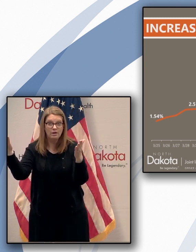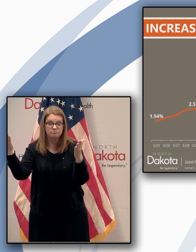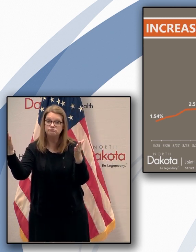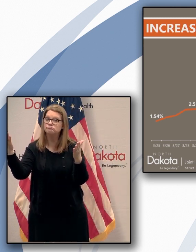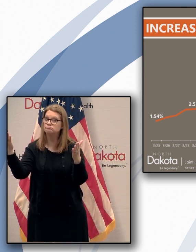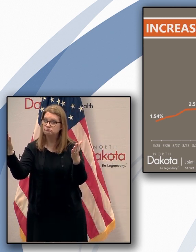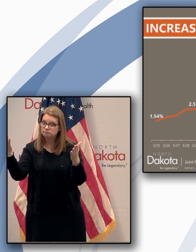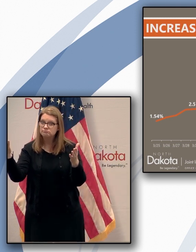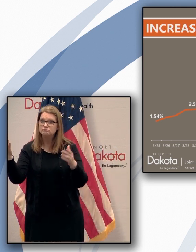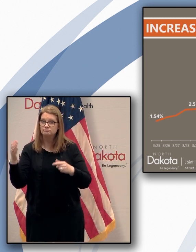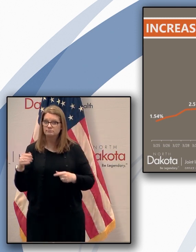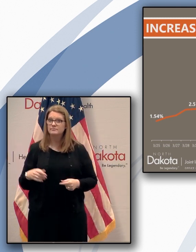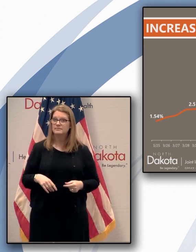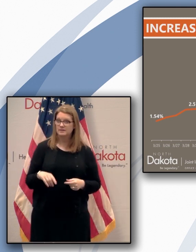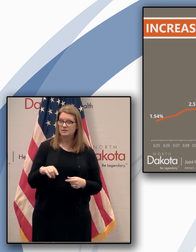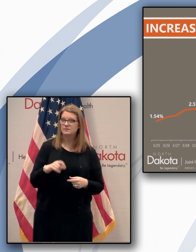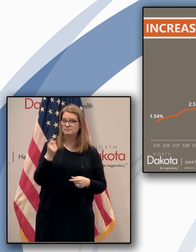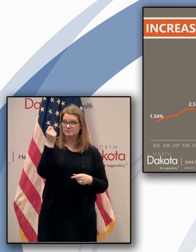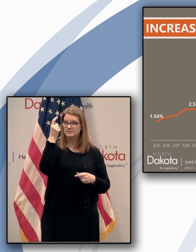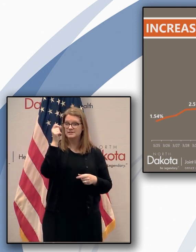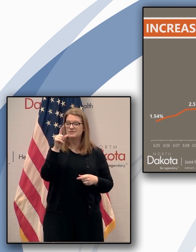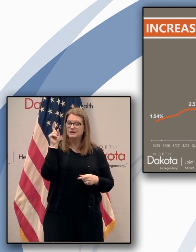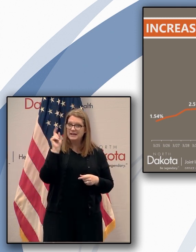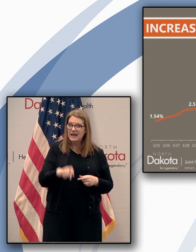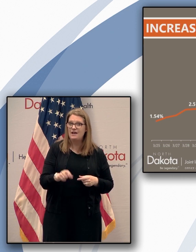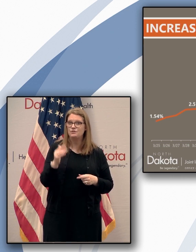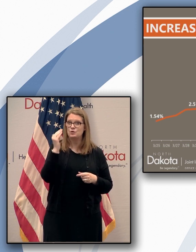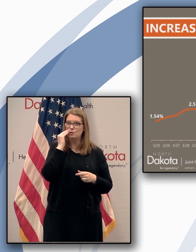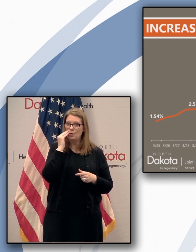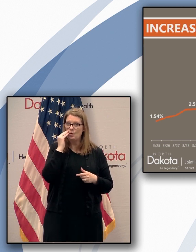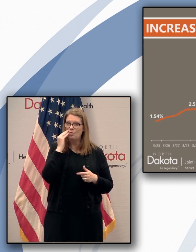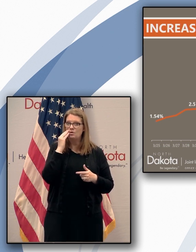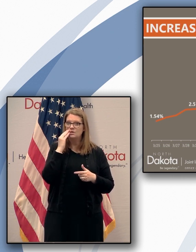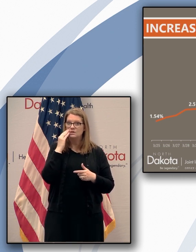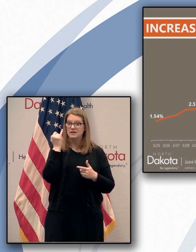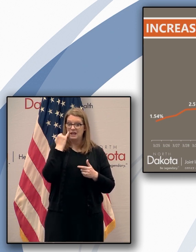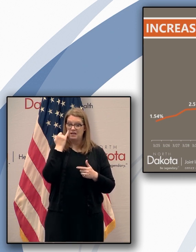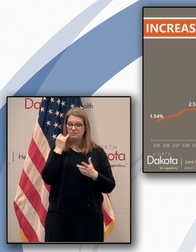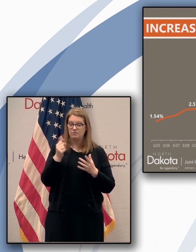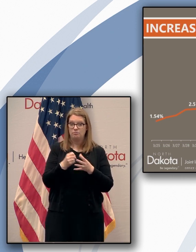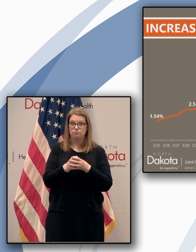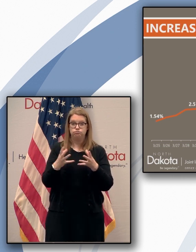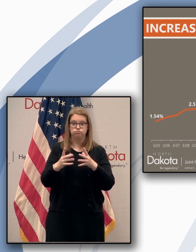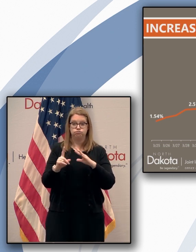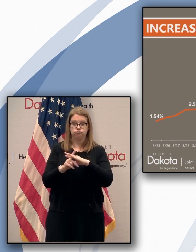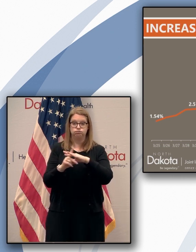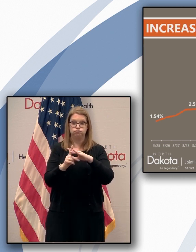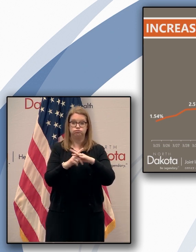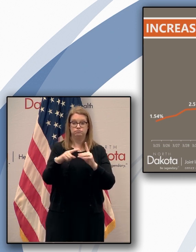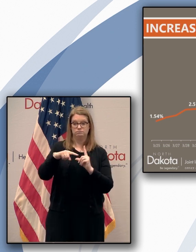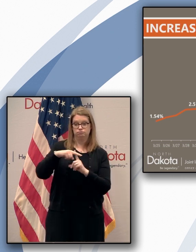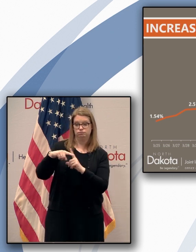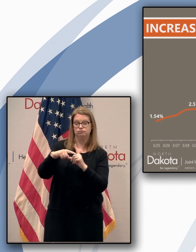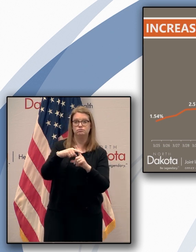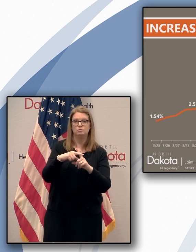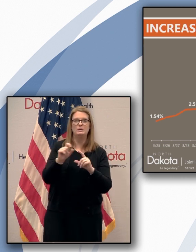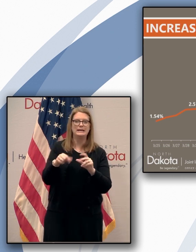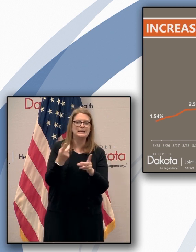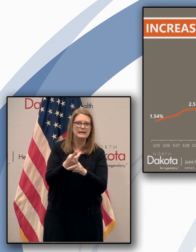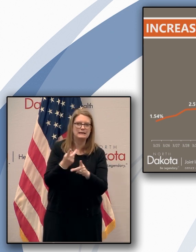that we have the capability to manage current and future outbreaks, and to make sure that we can, when